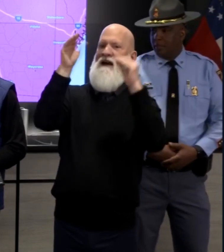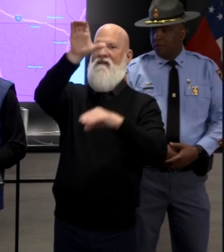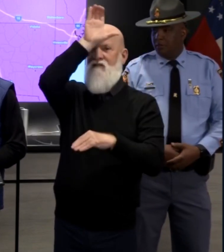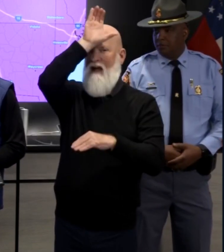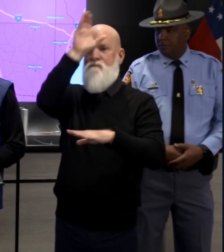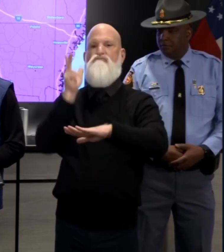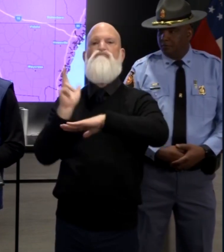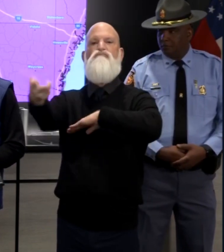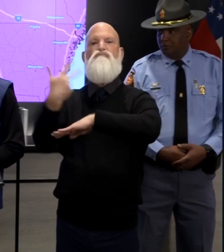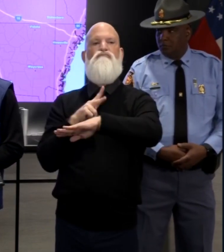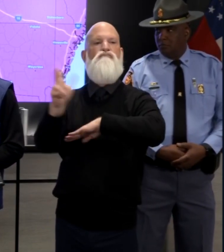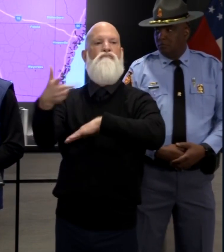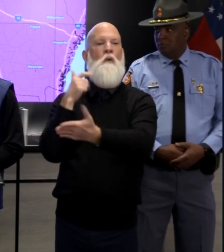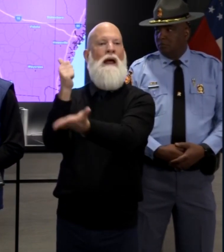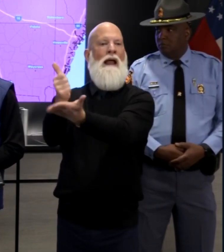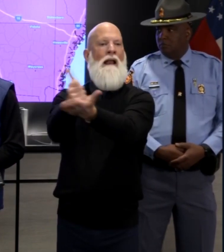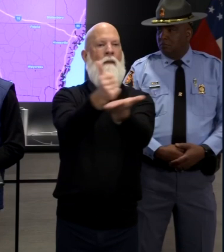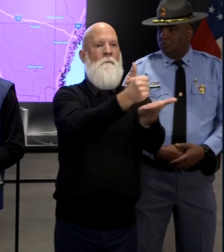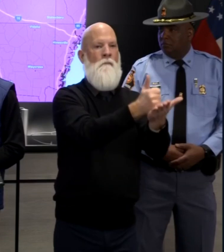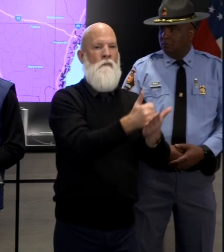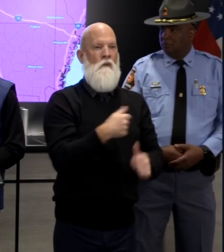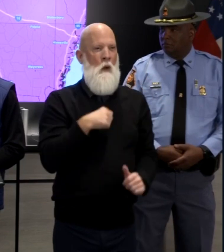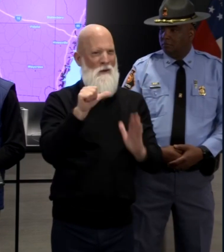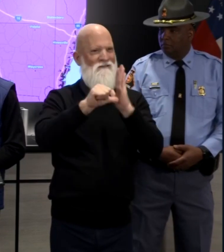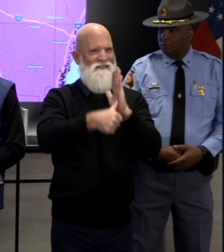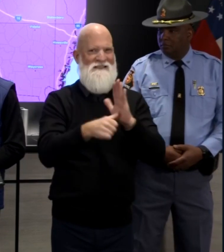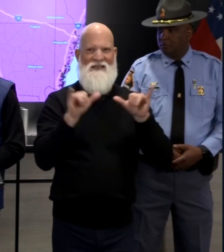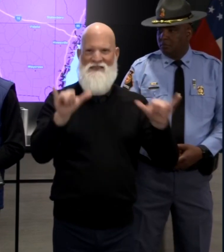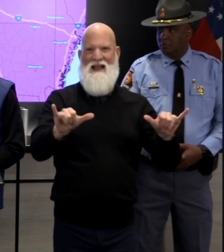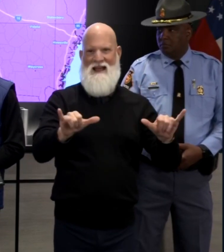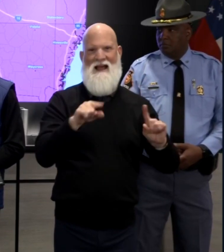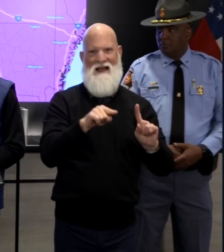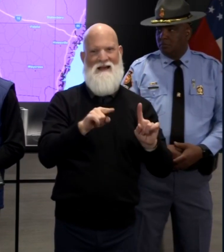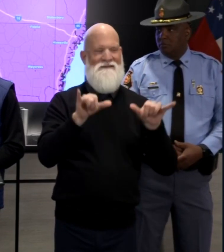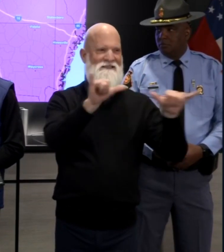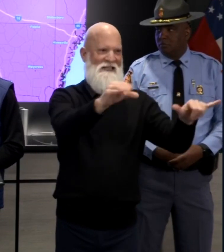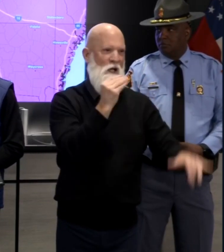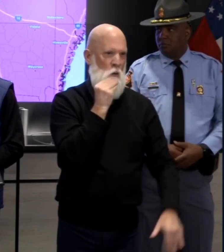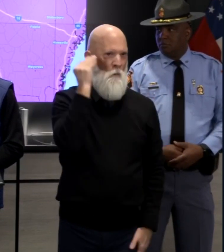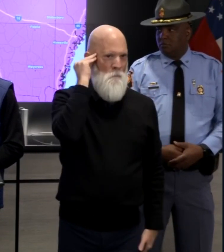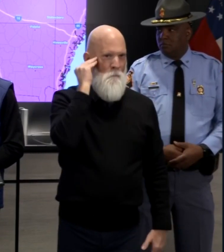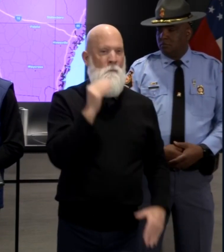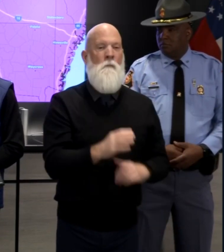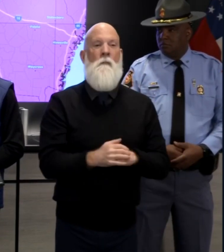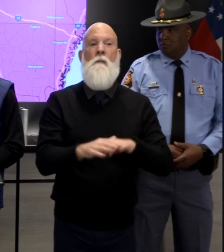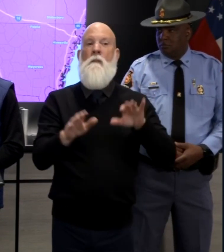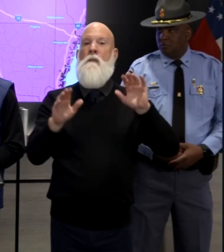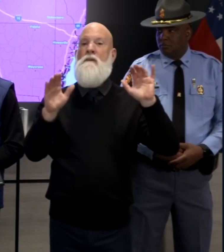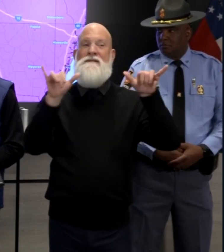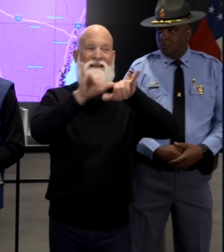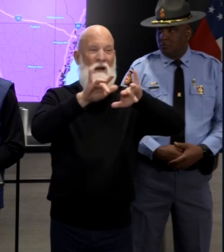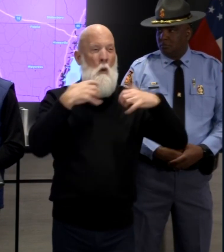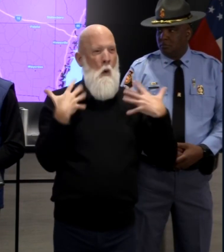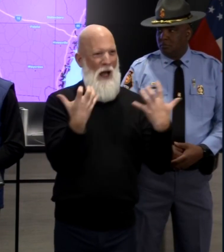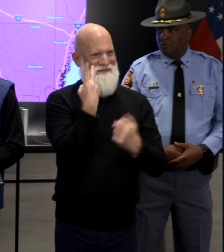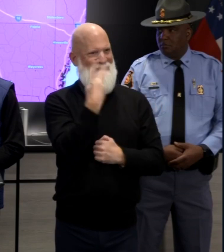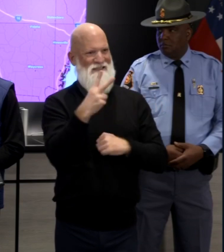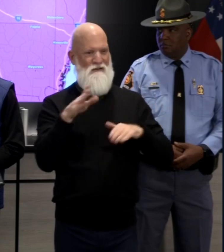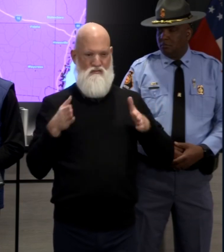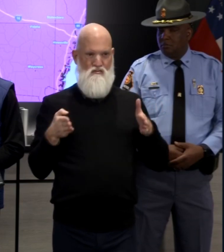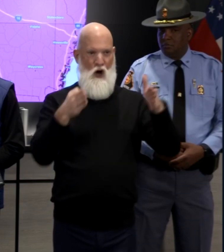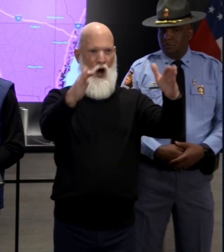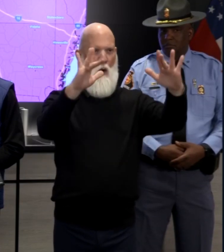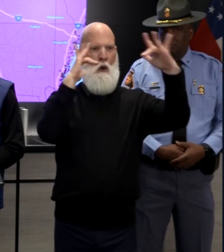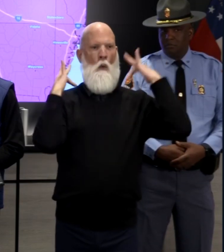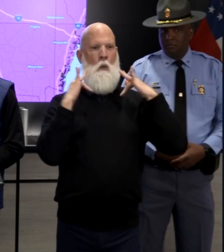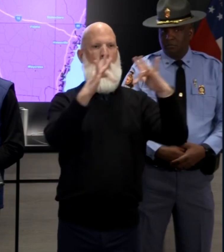there that we've talked about a lot is by people staying off the roads. If let's say we got tractor trailers that are